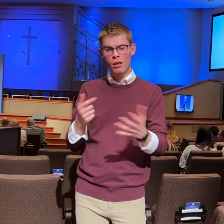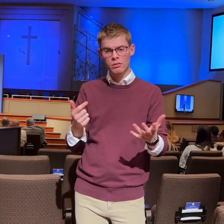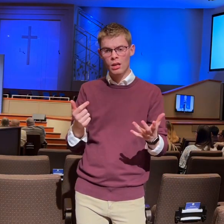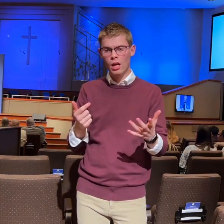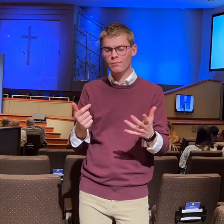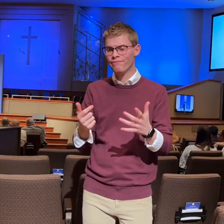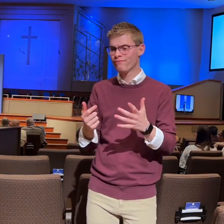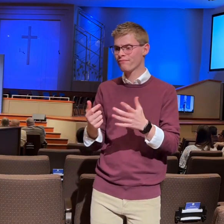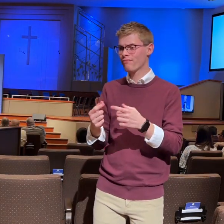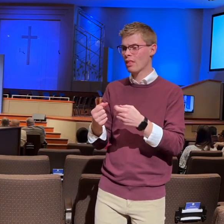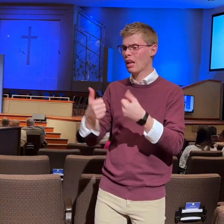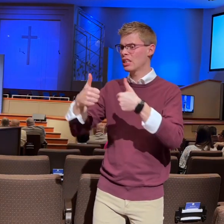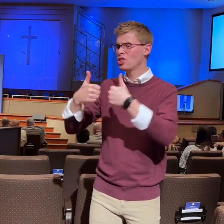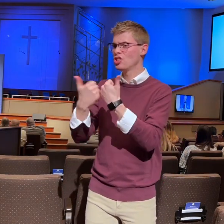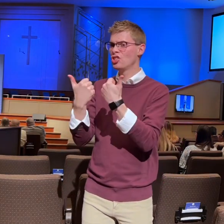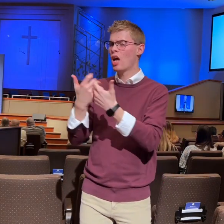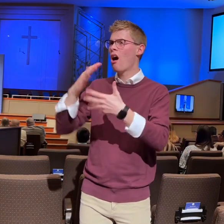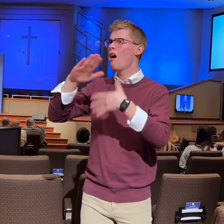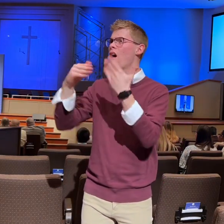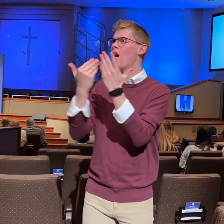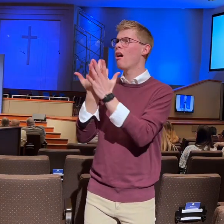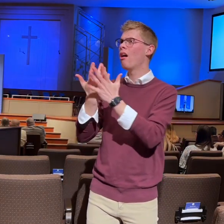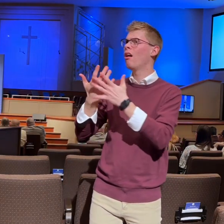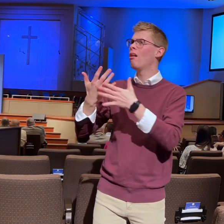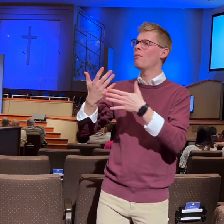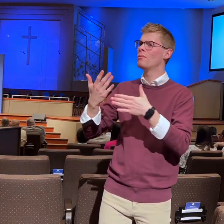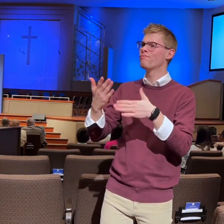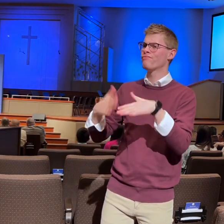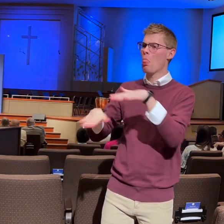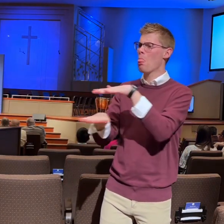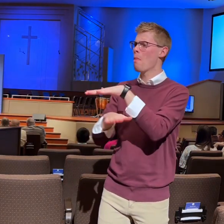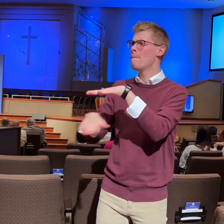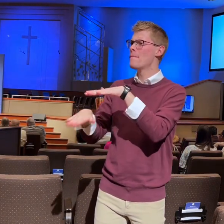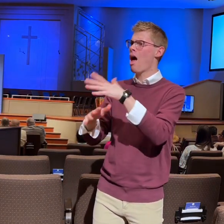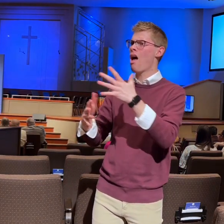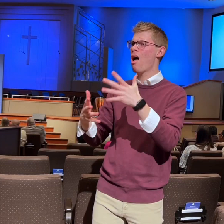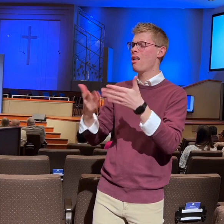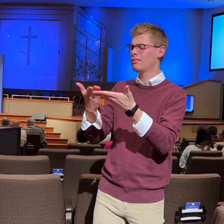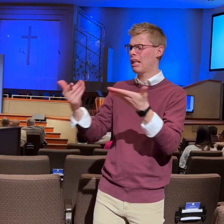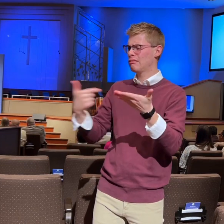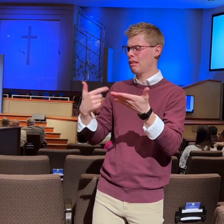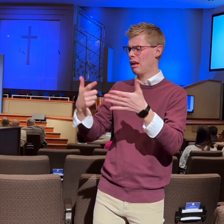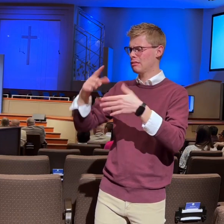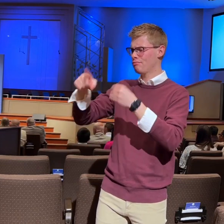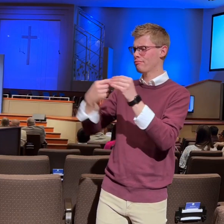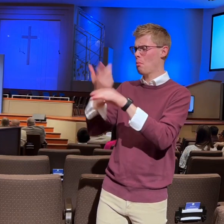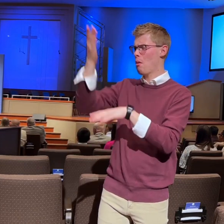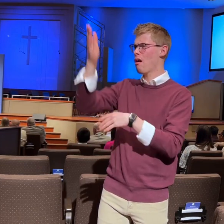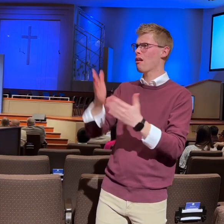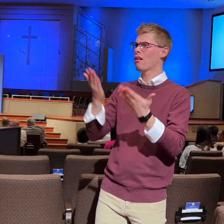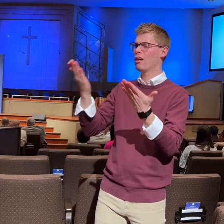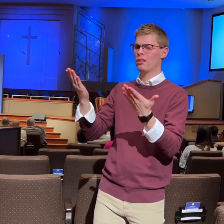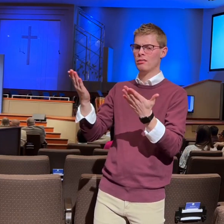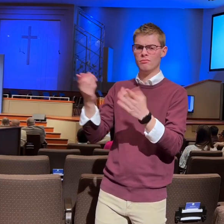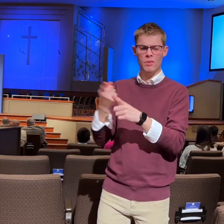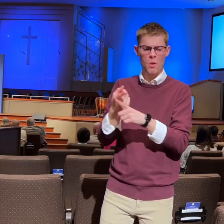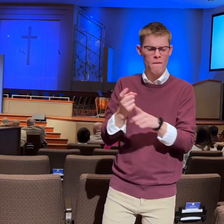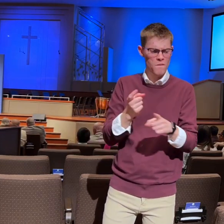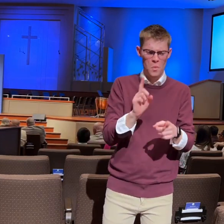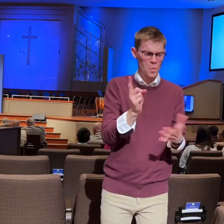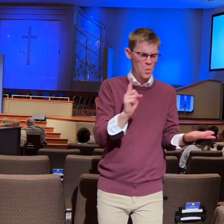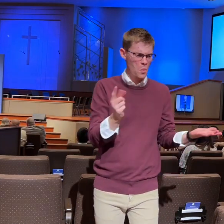relate to God, even the basic things of male and female are under attack. Where does that all come from? It comes from the pit of hell.